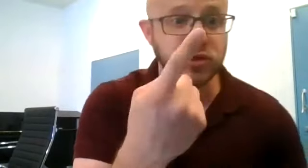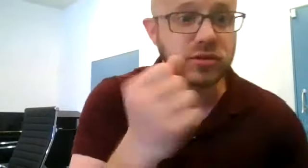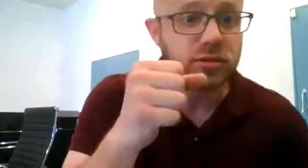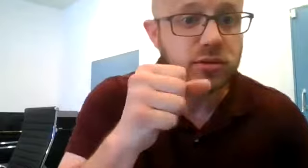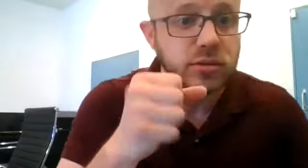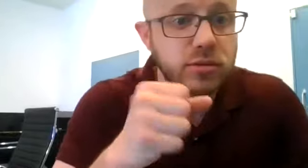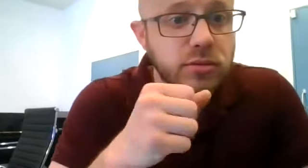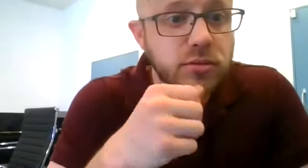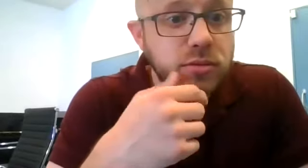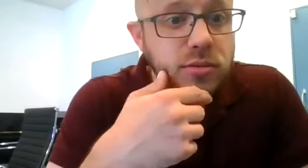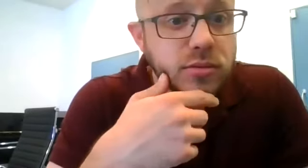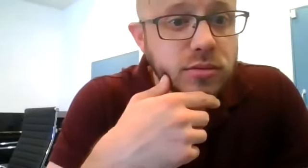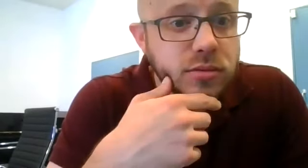Okay, if you have a question, go for it.